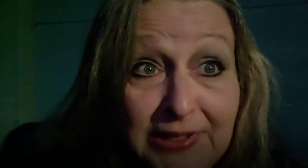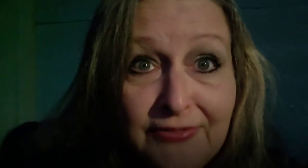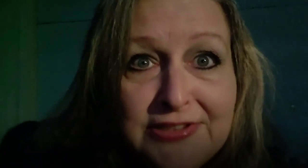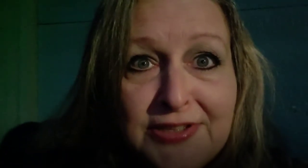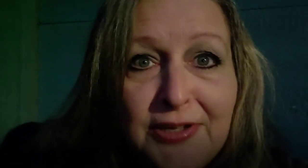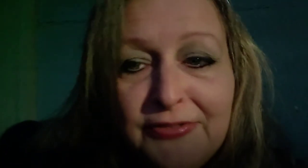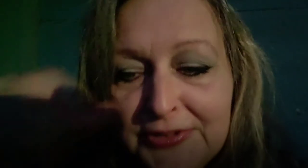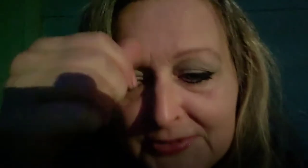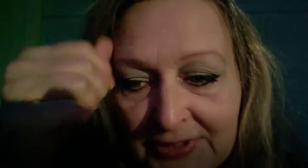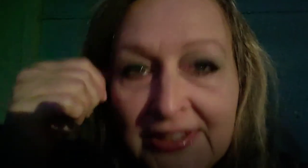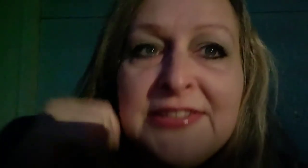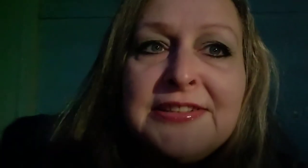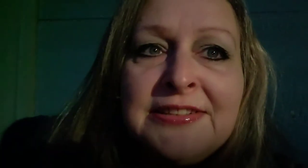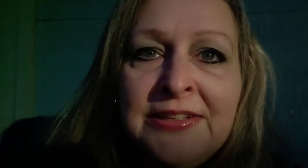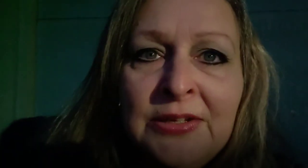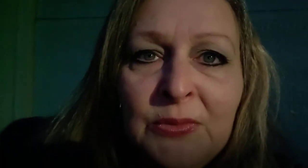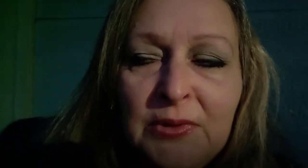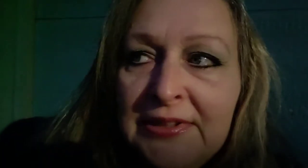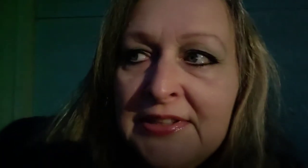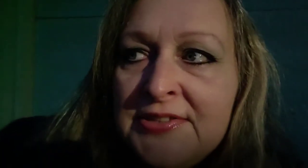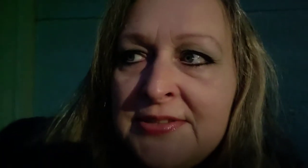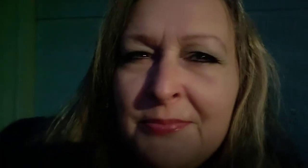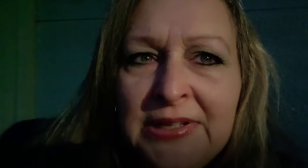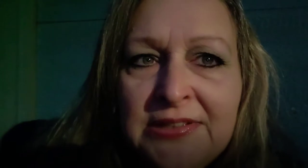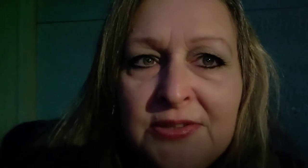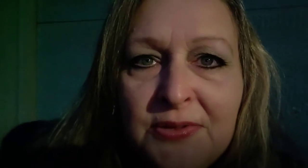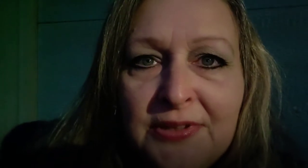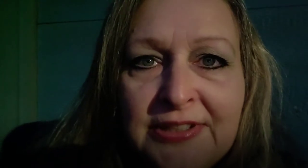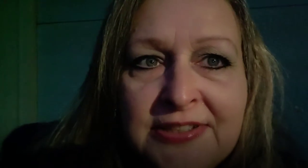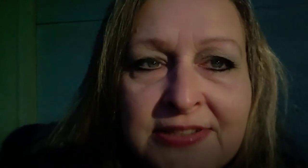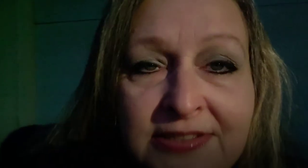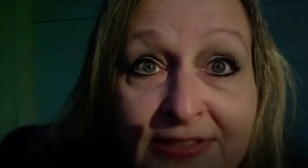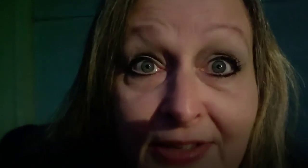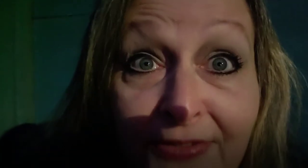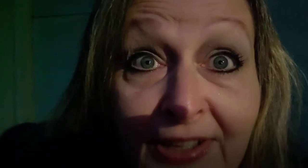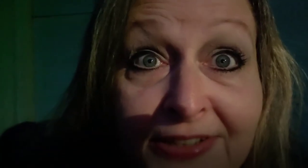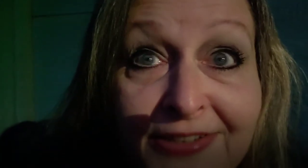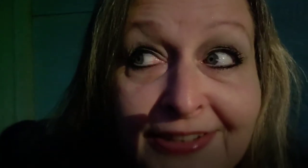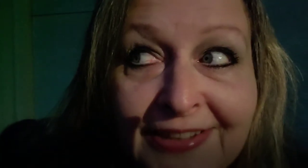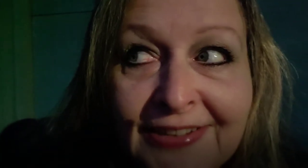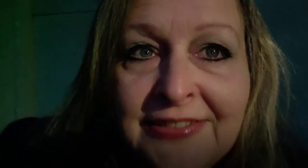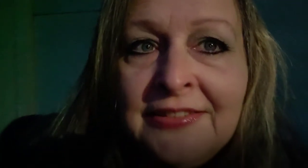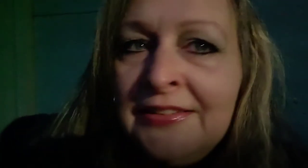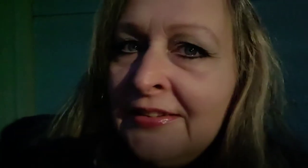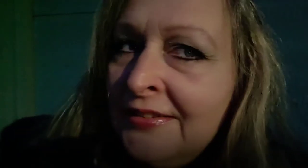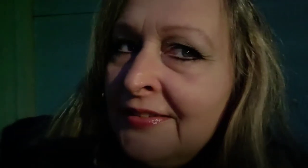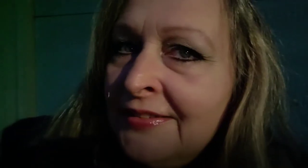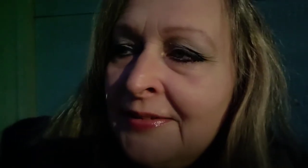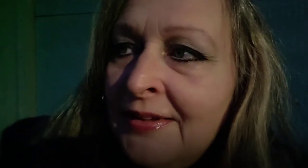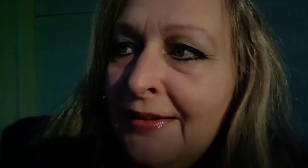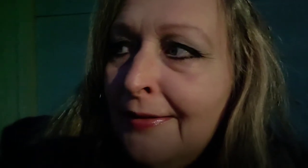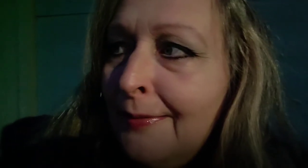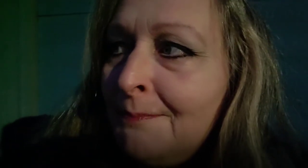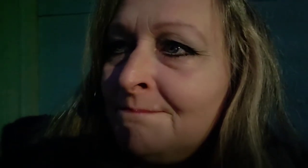now that we have these curfews on us and we're in this mandatory self-isolating,